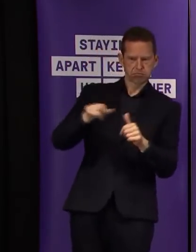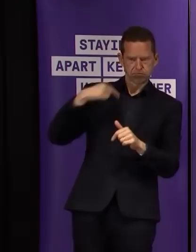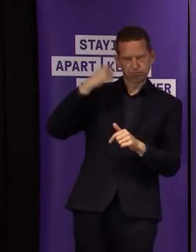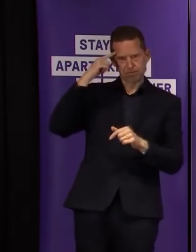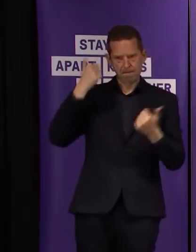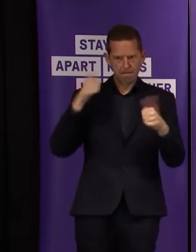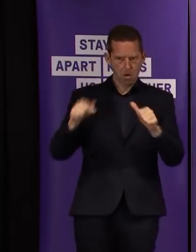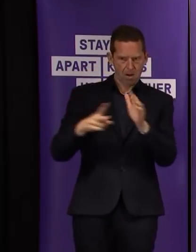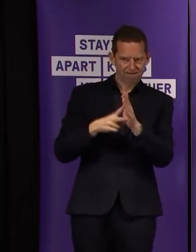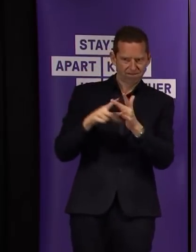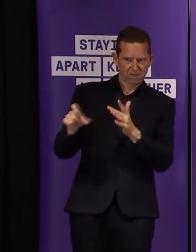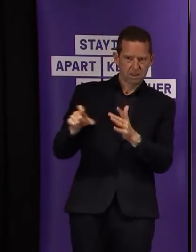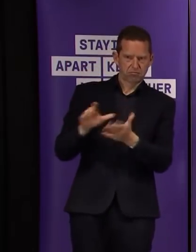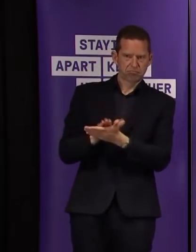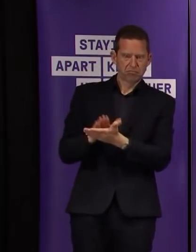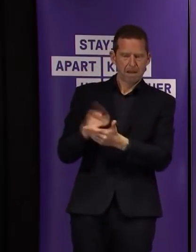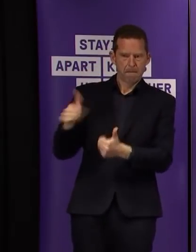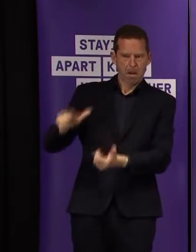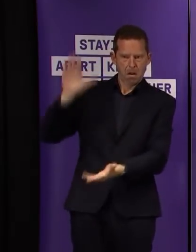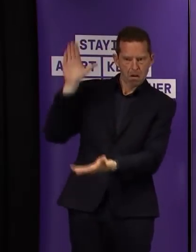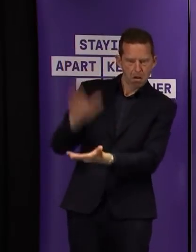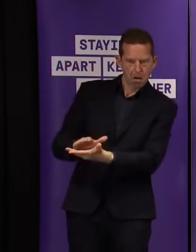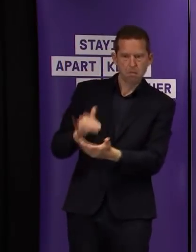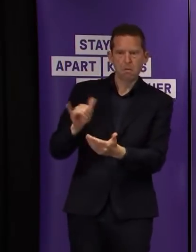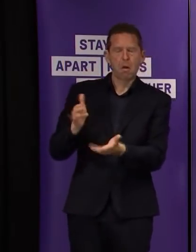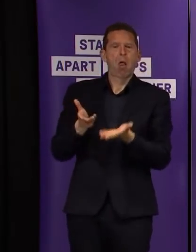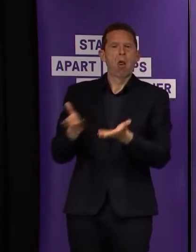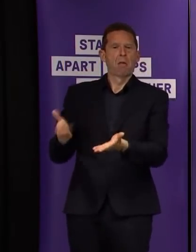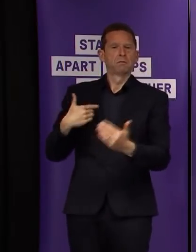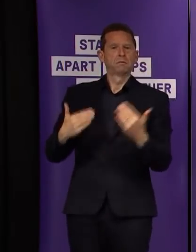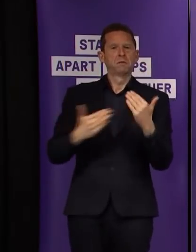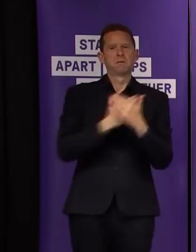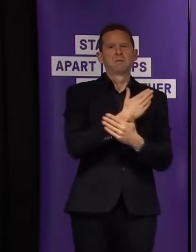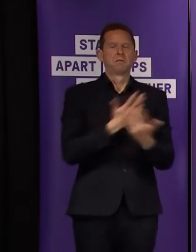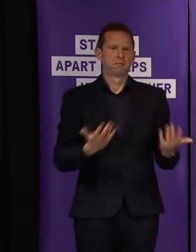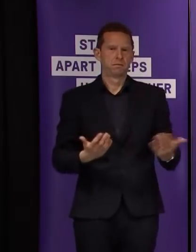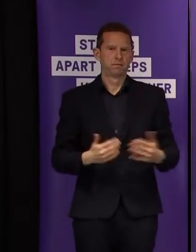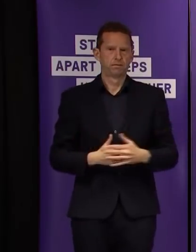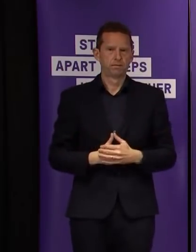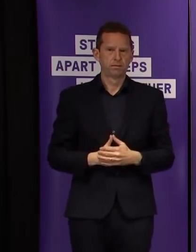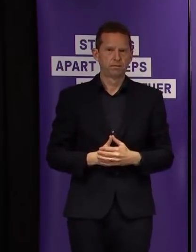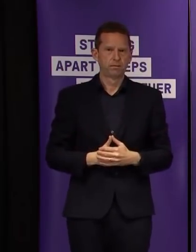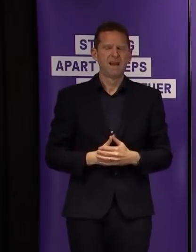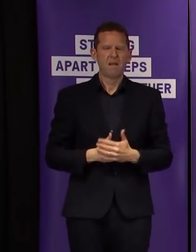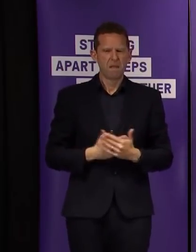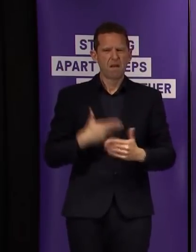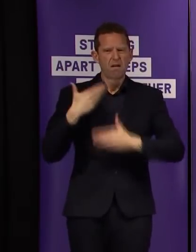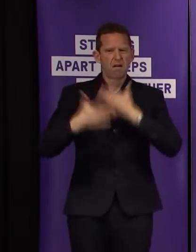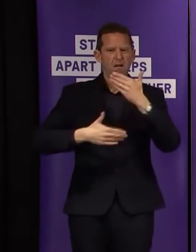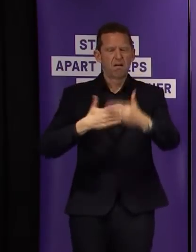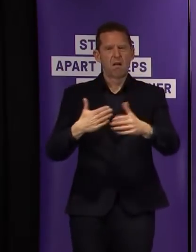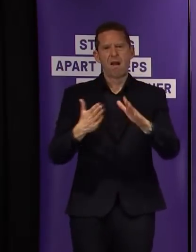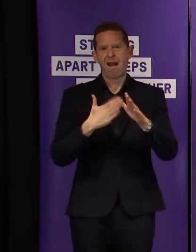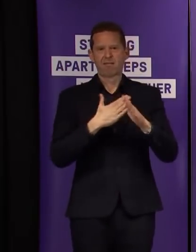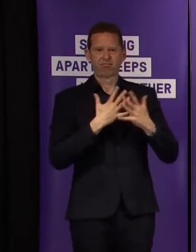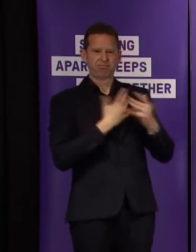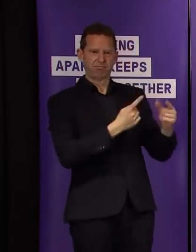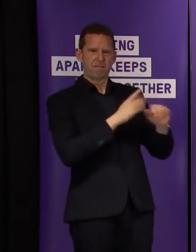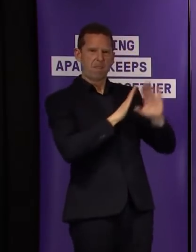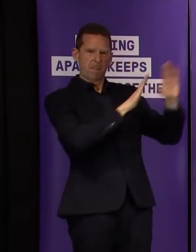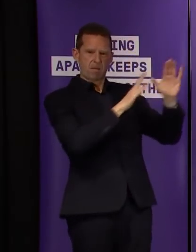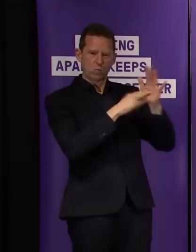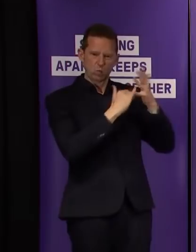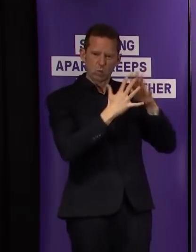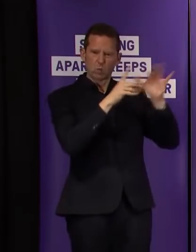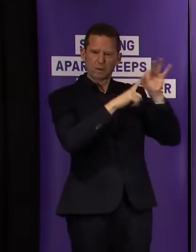to it, that we're much lower risk than we have been, and then it's ultimately a matter for them. But we'll